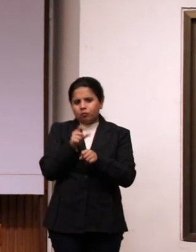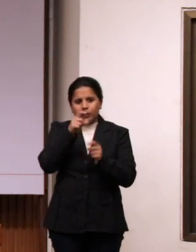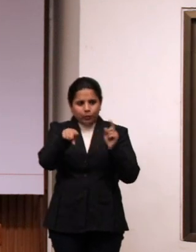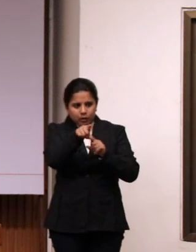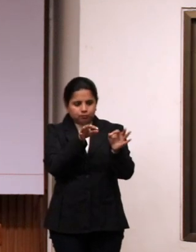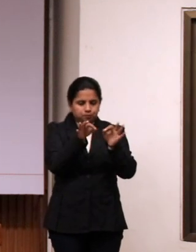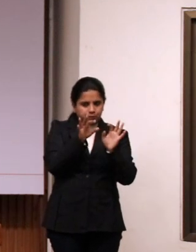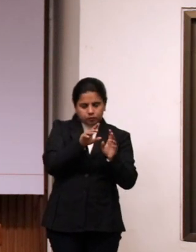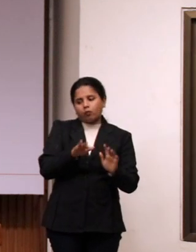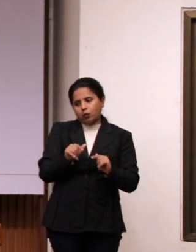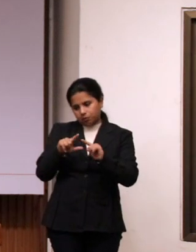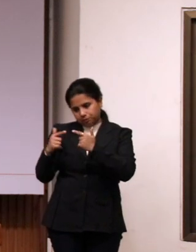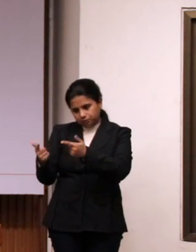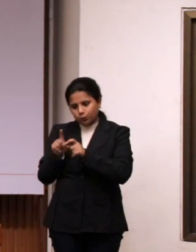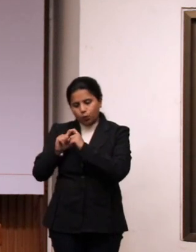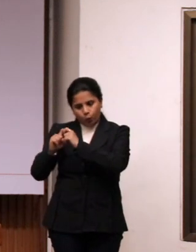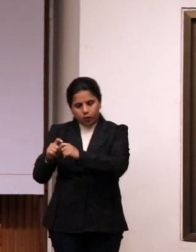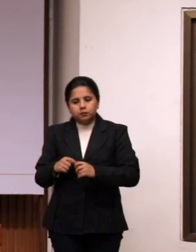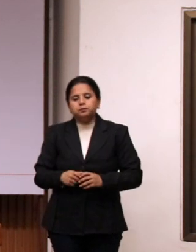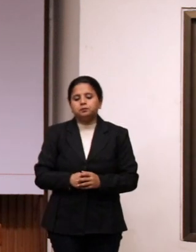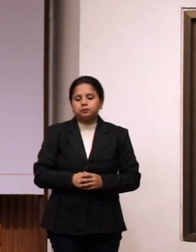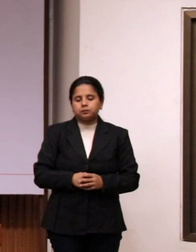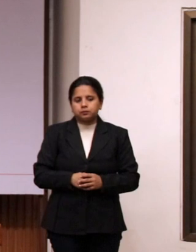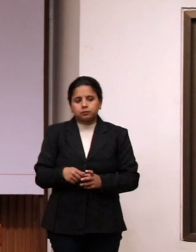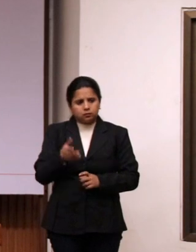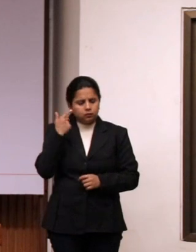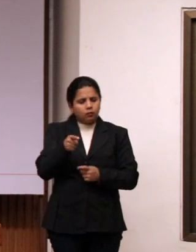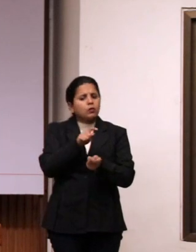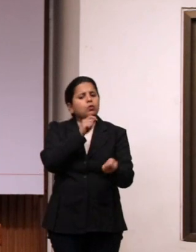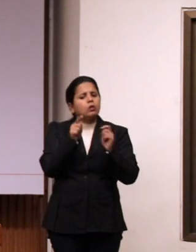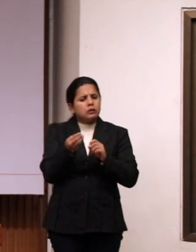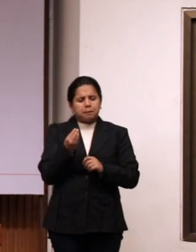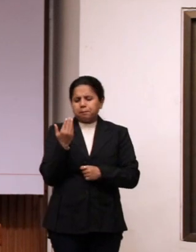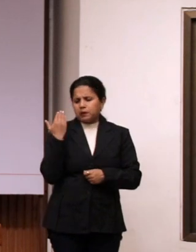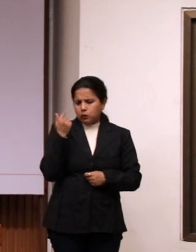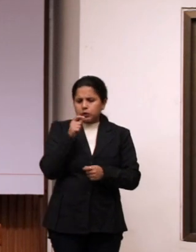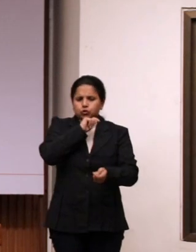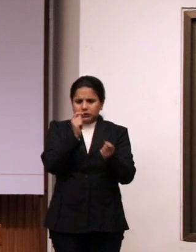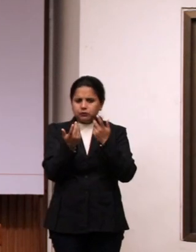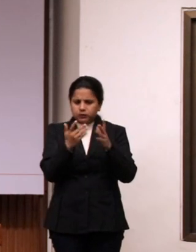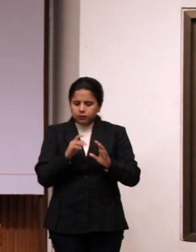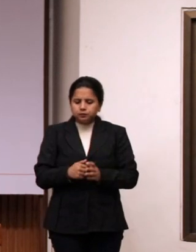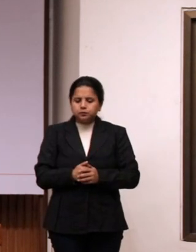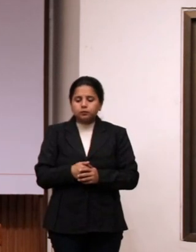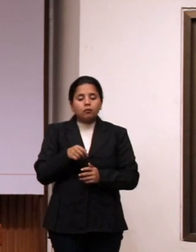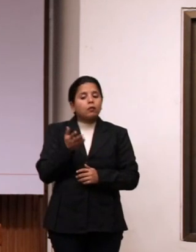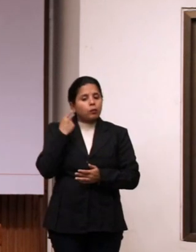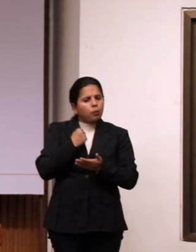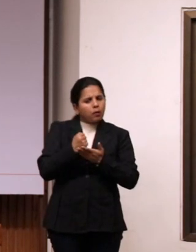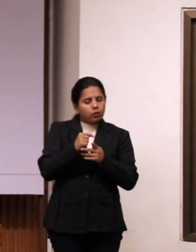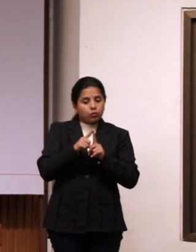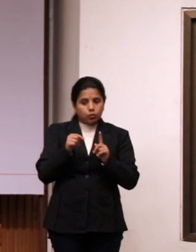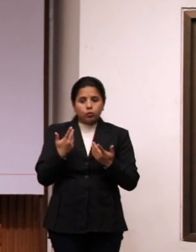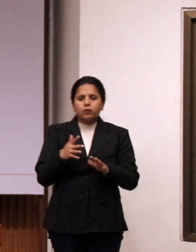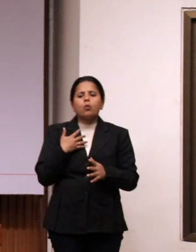also like come to you. So now, it has been amended very recently, but in practice, so I just